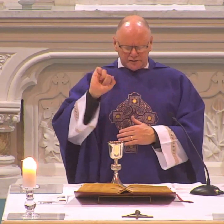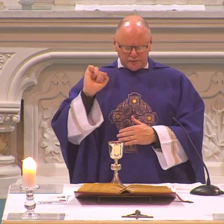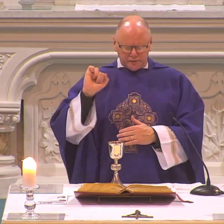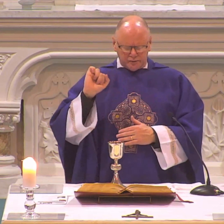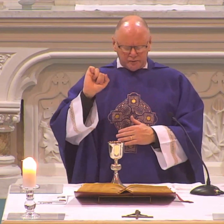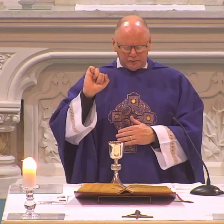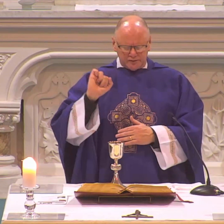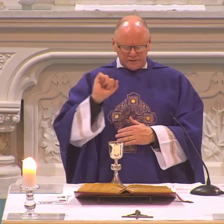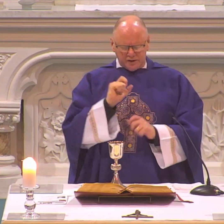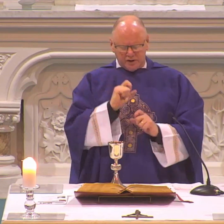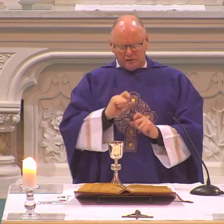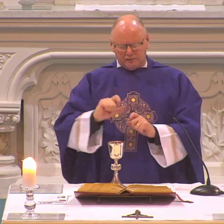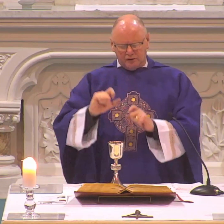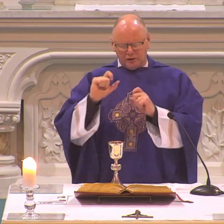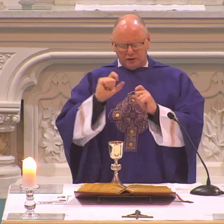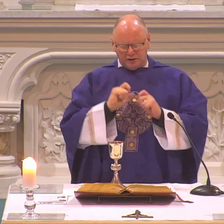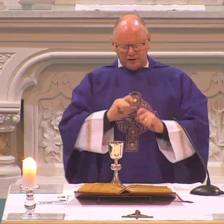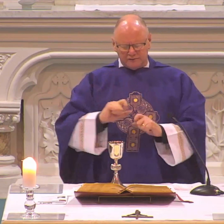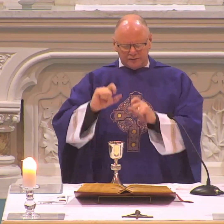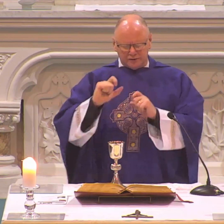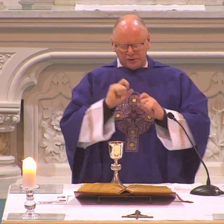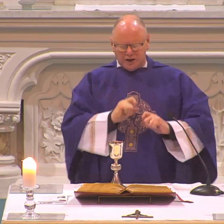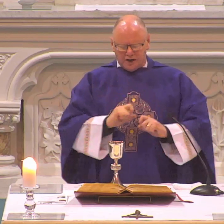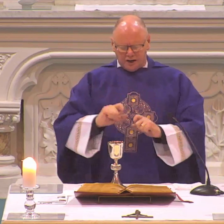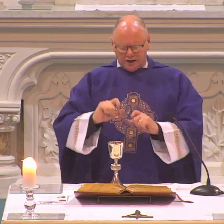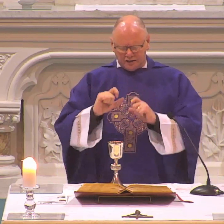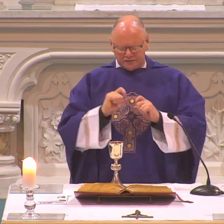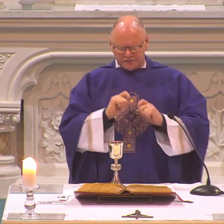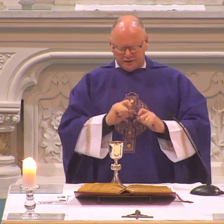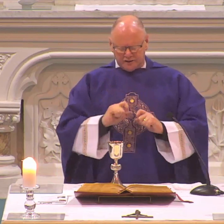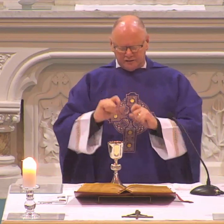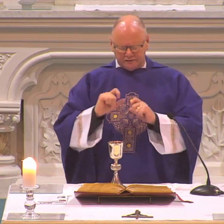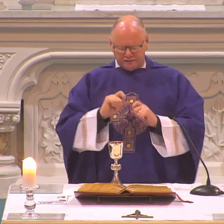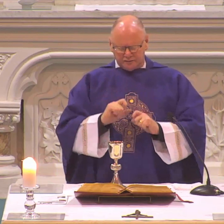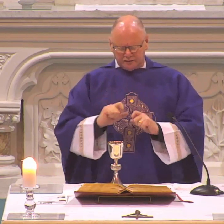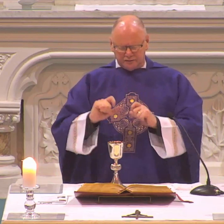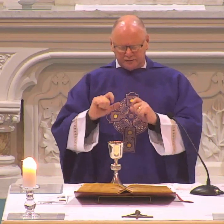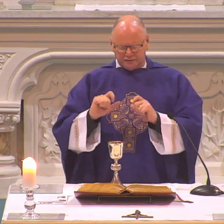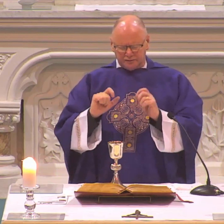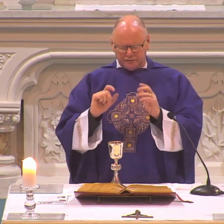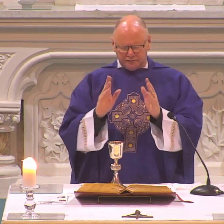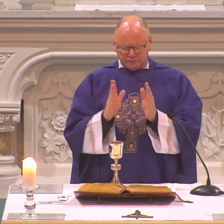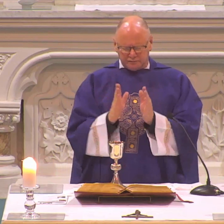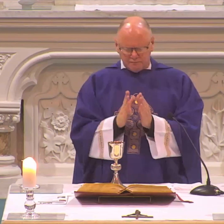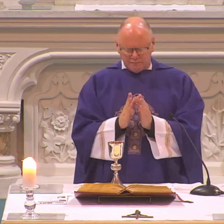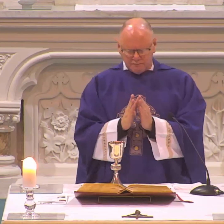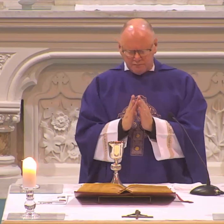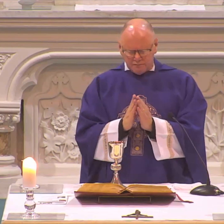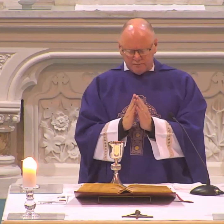is yours, forever and ever.